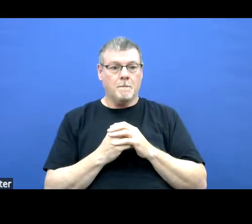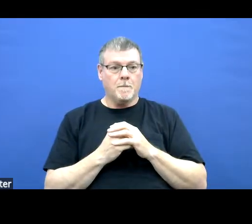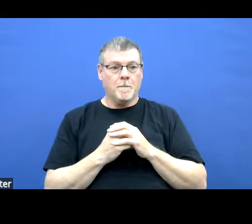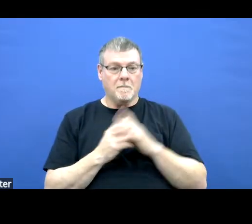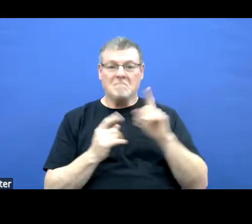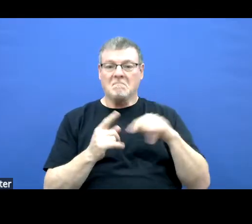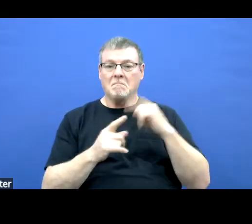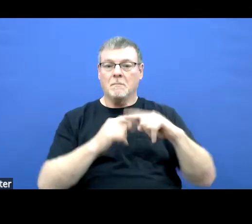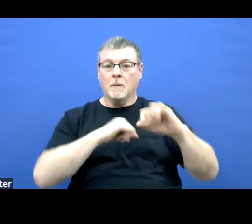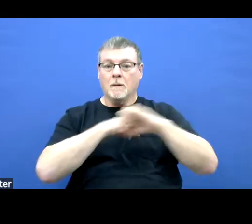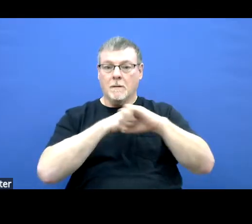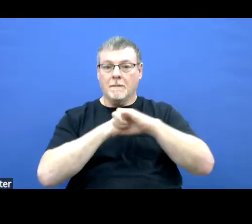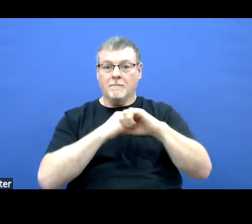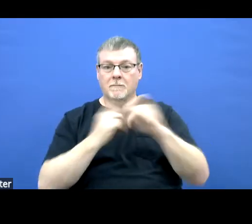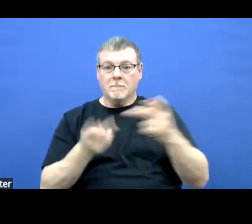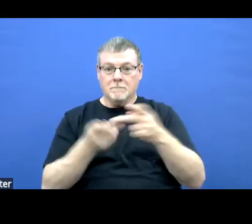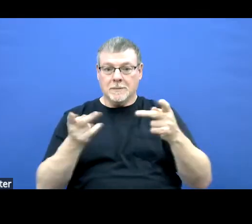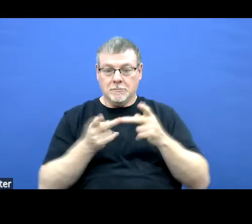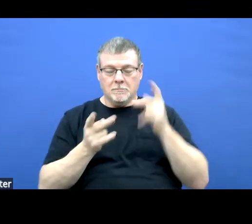advertised